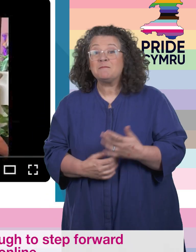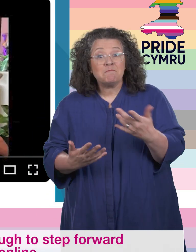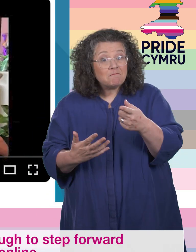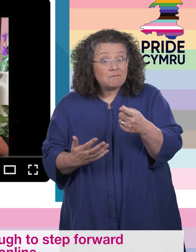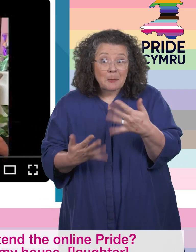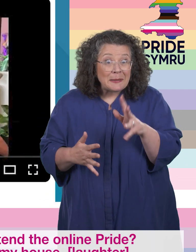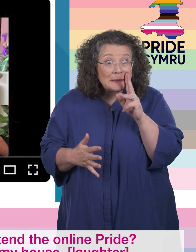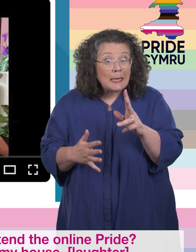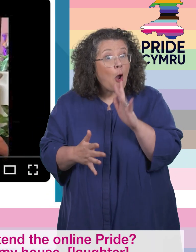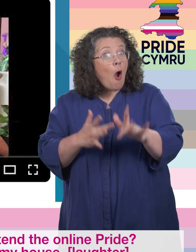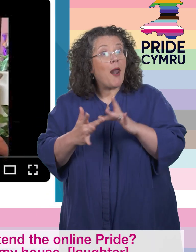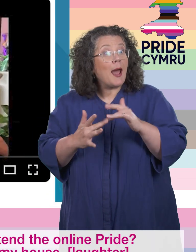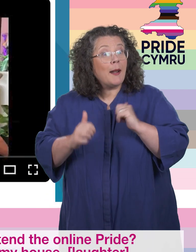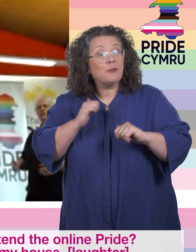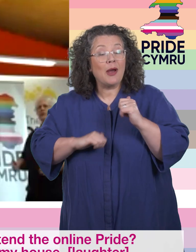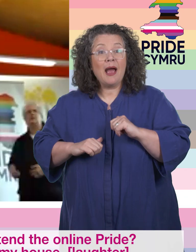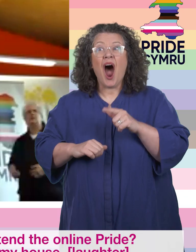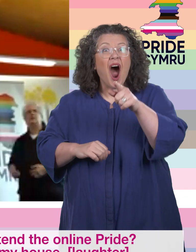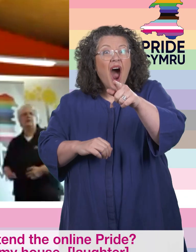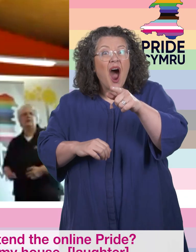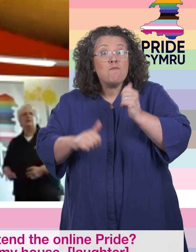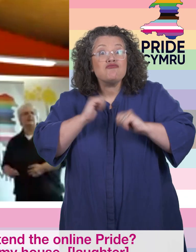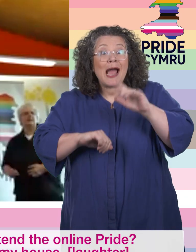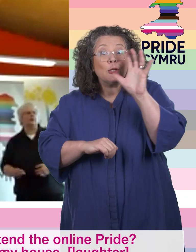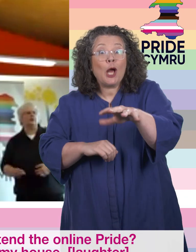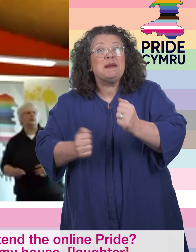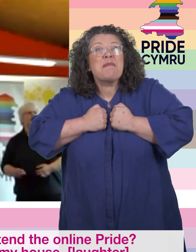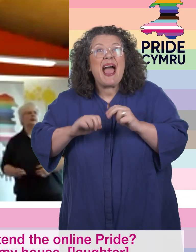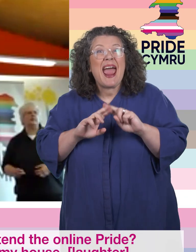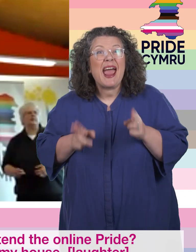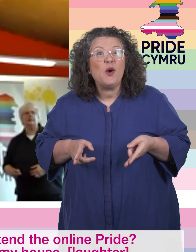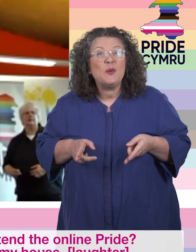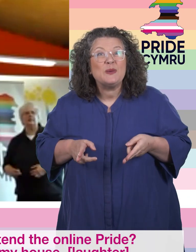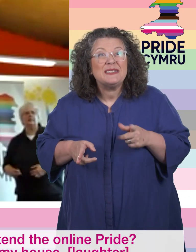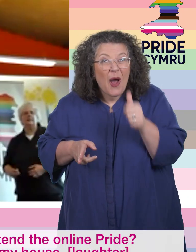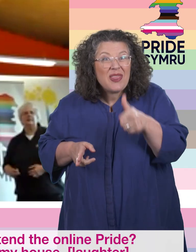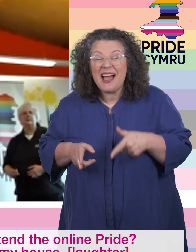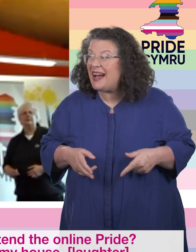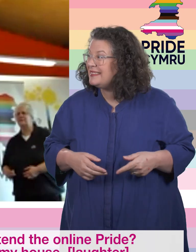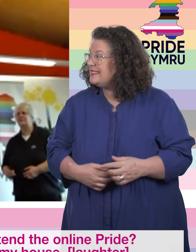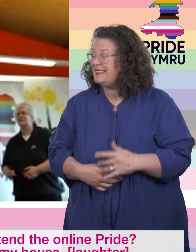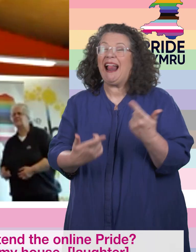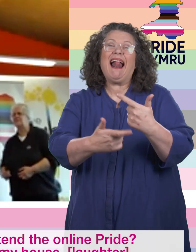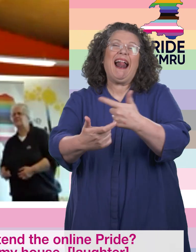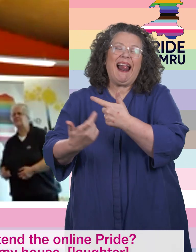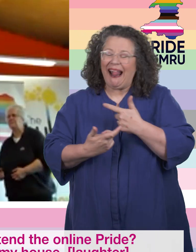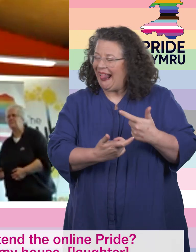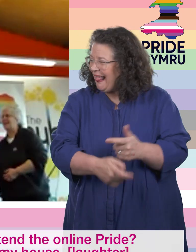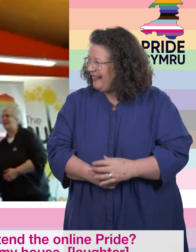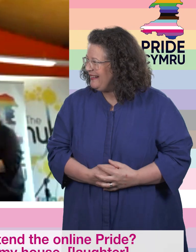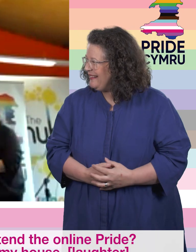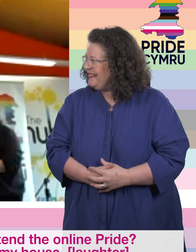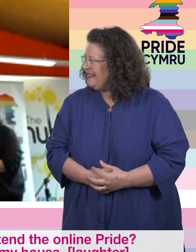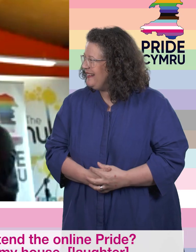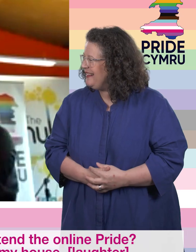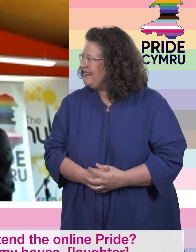online. So as you can see, did anybody attend the online COVID? What a cottage. That